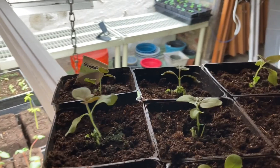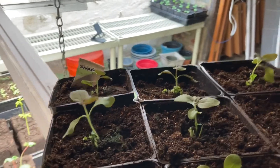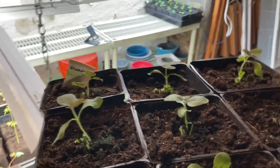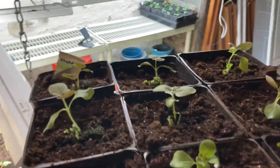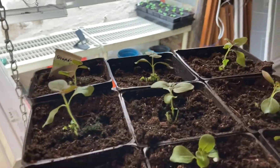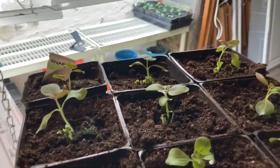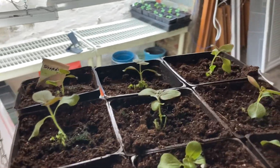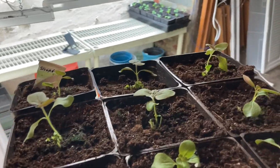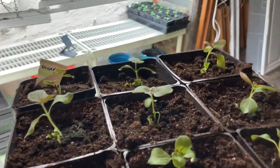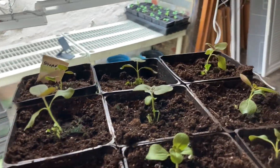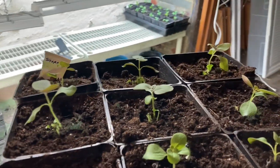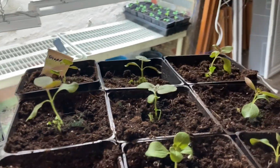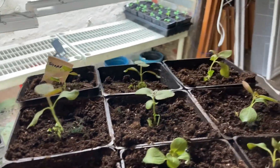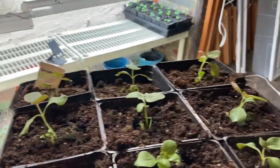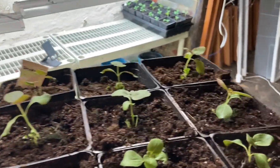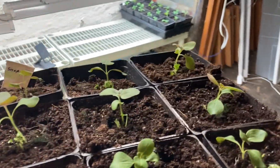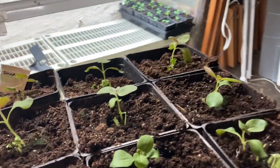to continue to grow.